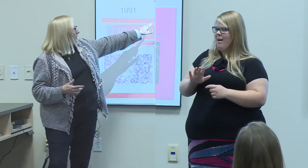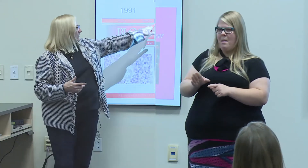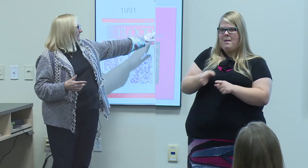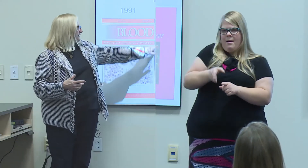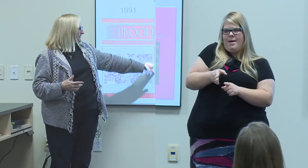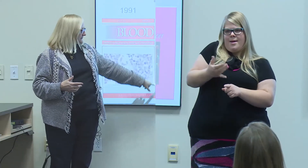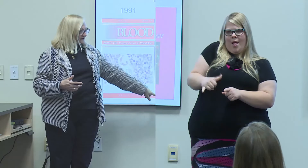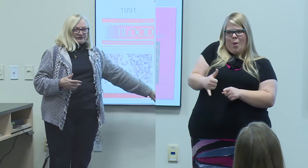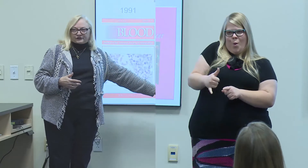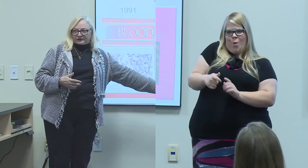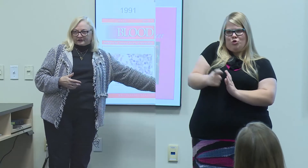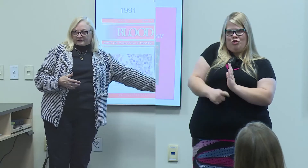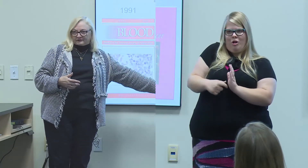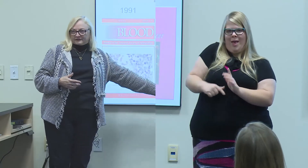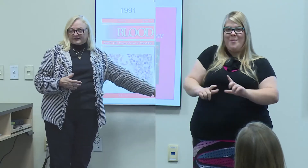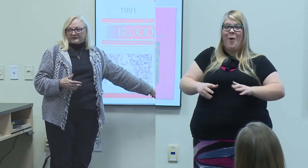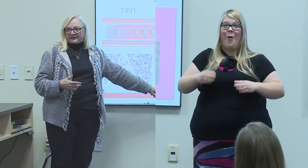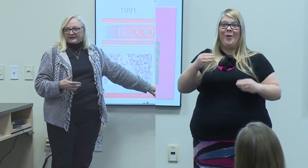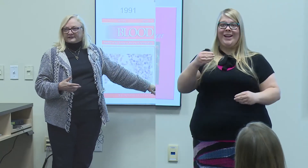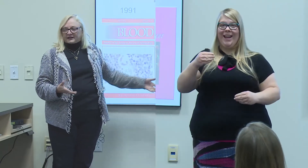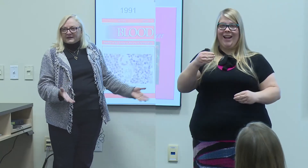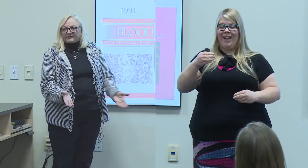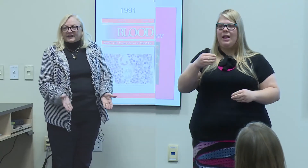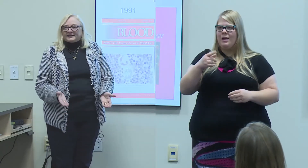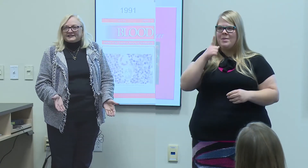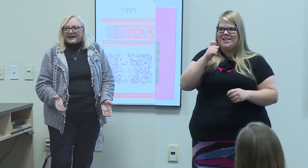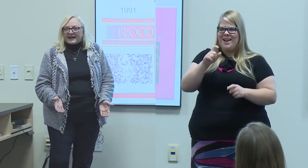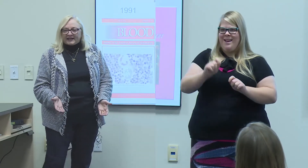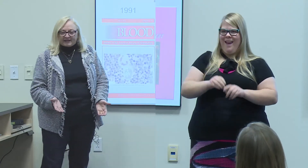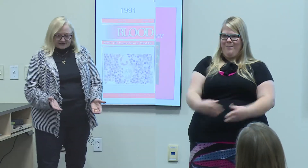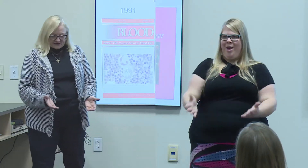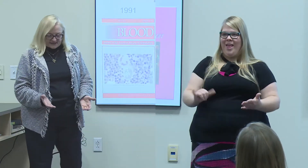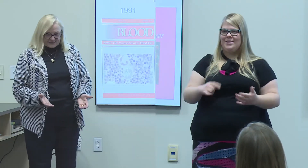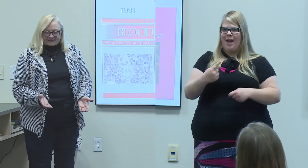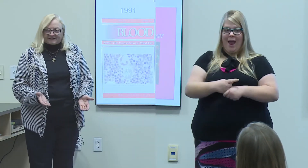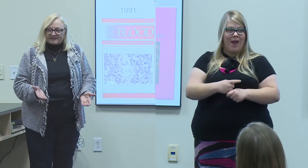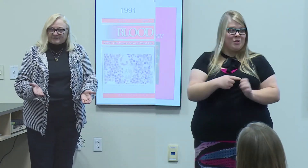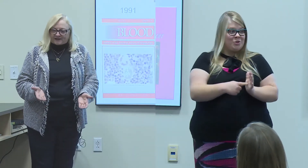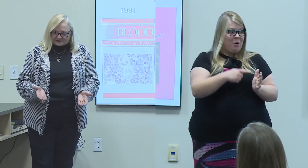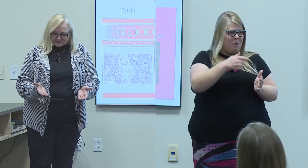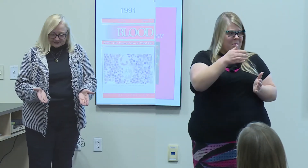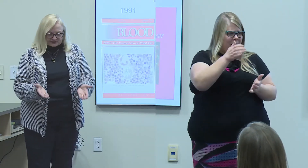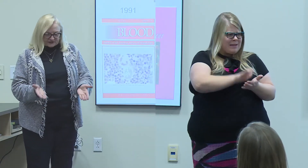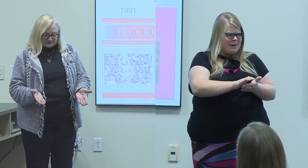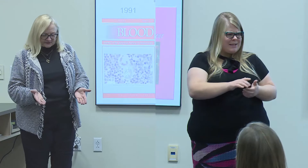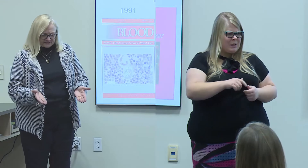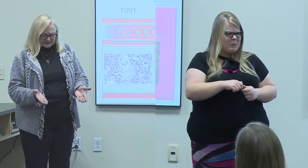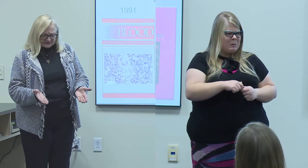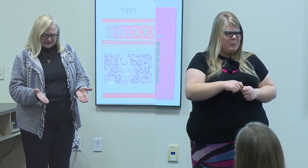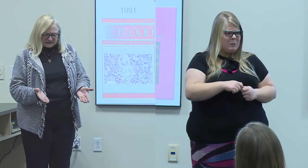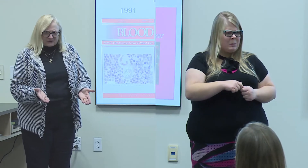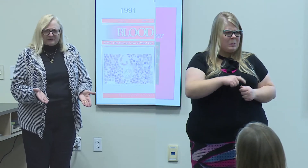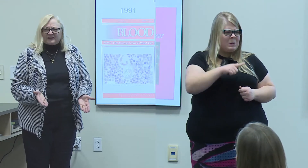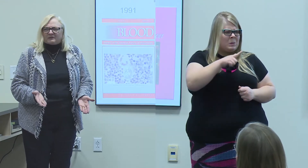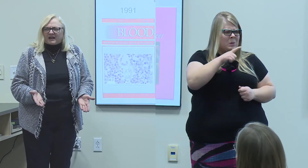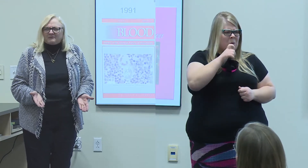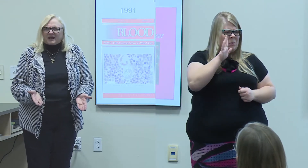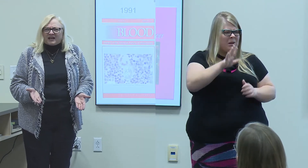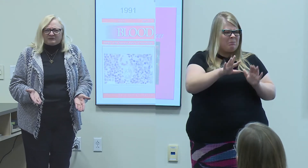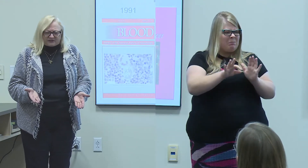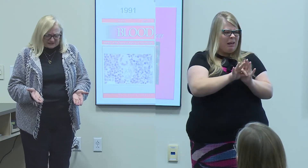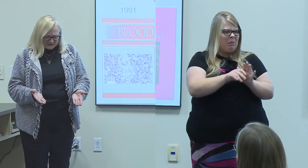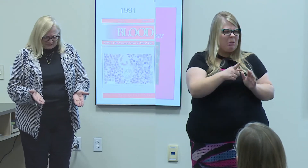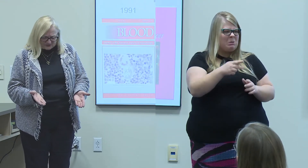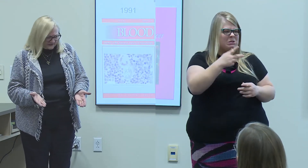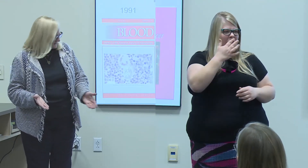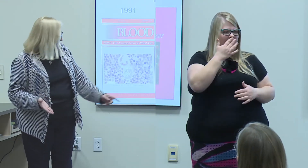I'm holding this journal that had come out that day, and I said to my husband, I showed it to him, I said, who in their right